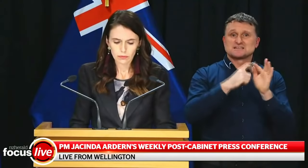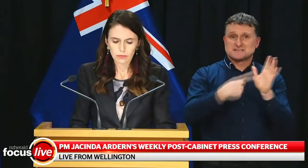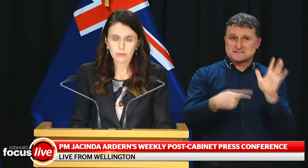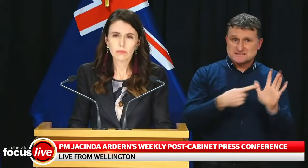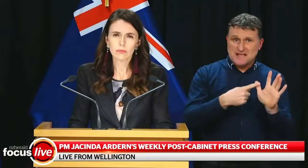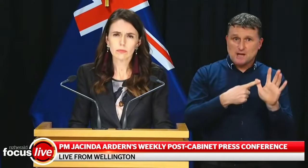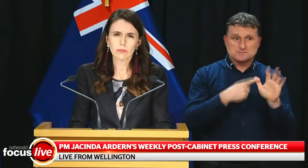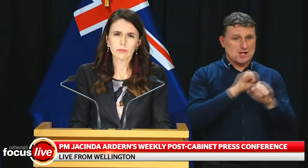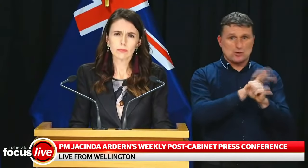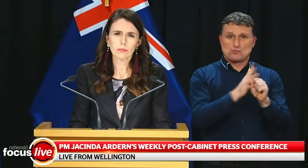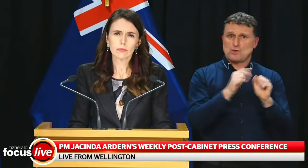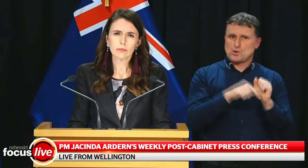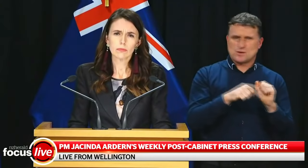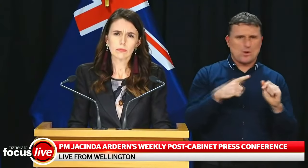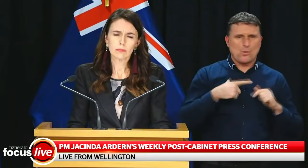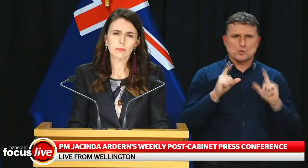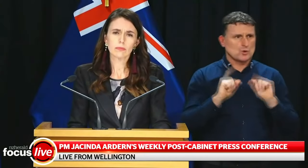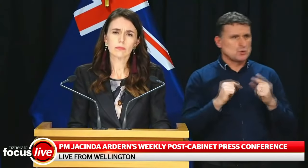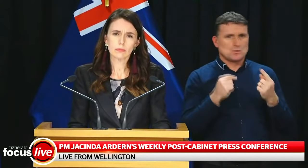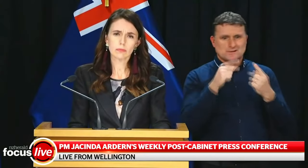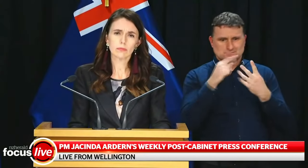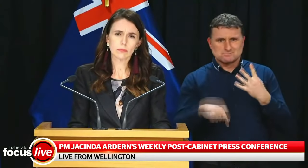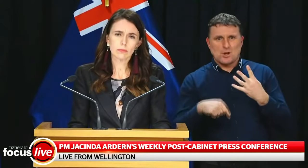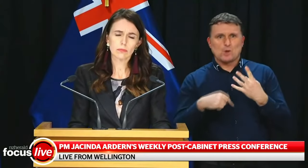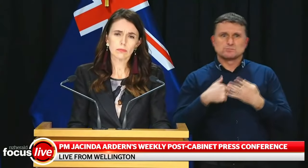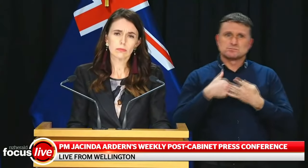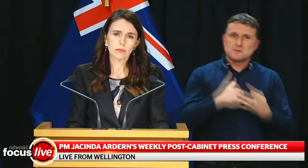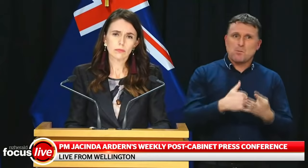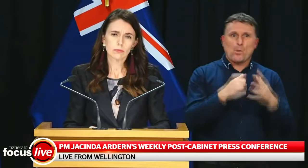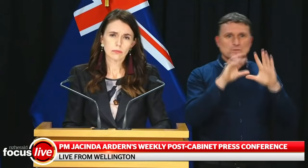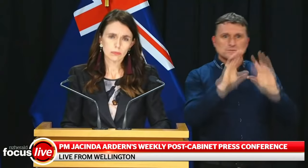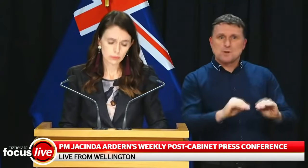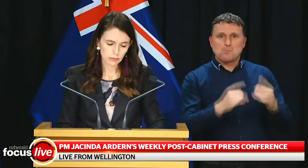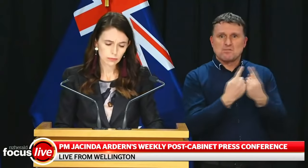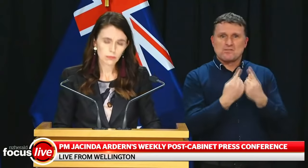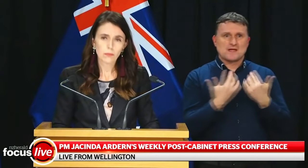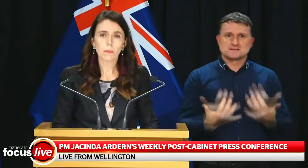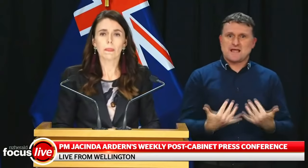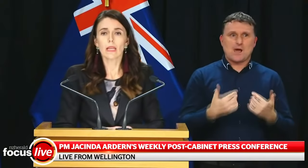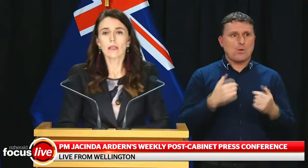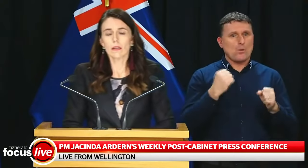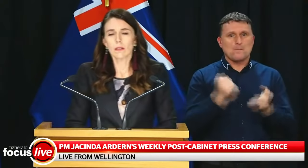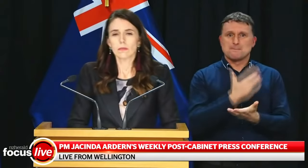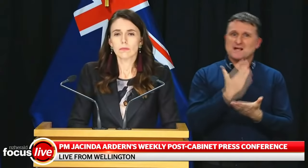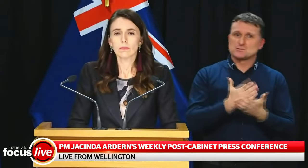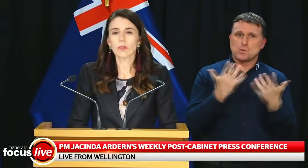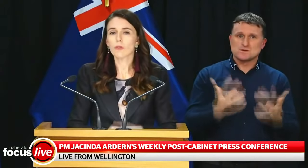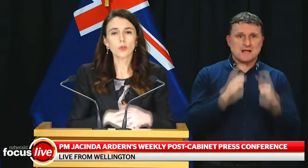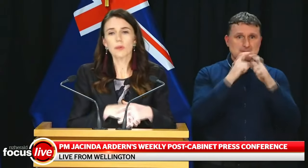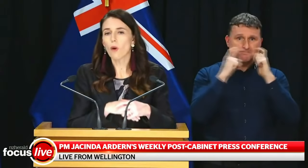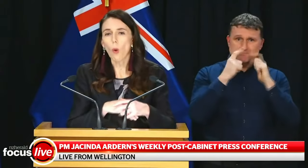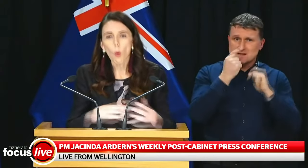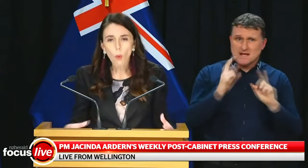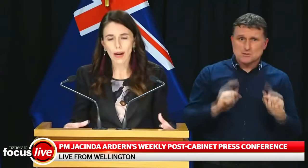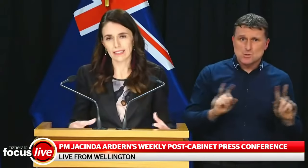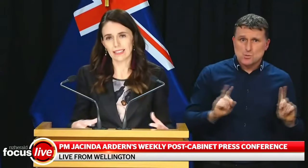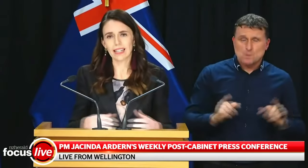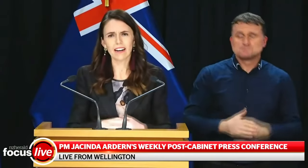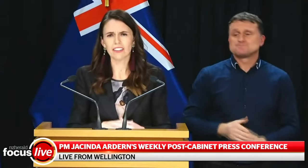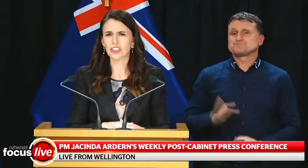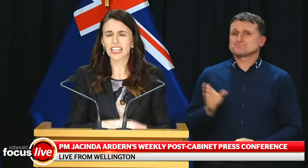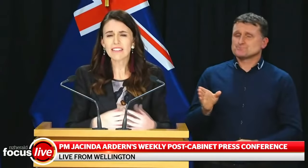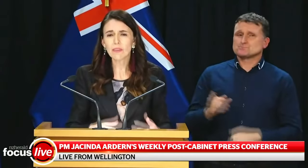these things already? Why aren't we making QR codes mandatory? Why aren't we wearing face masks more regularly? Well, of course, we've